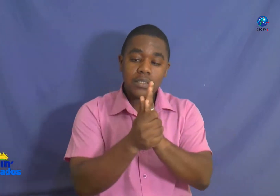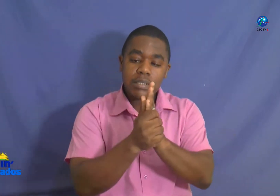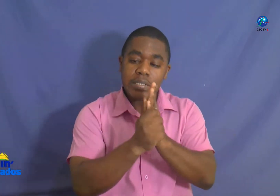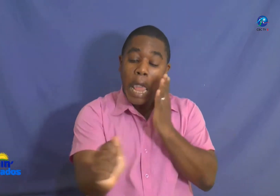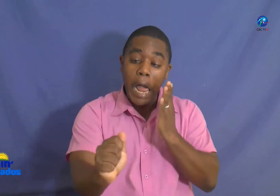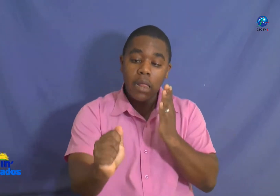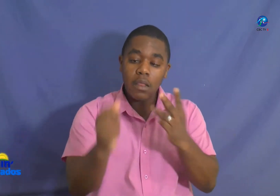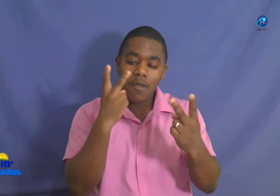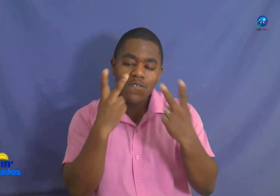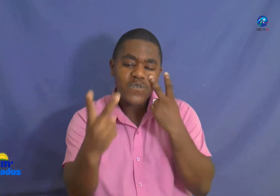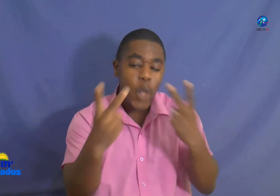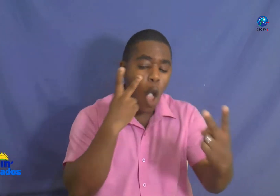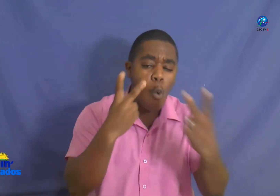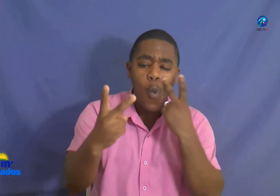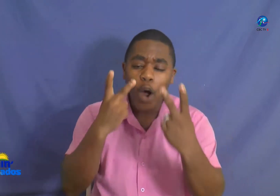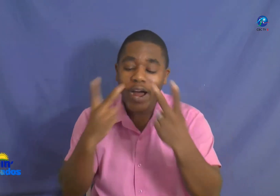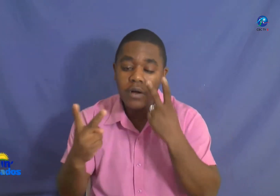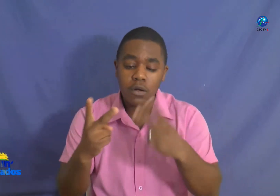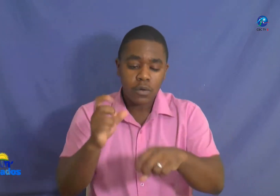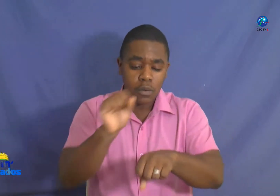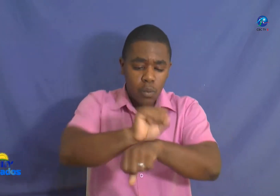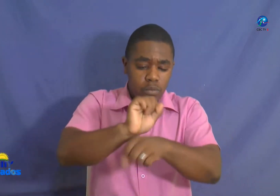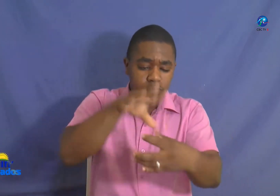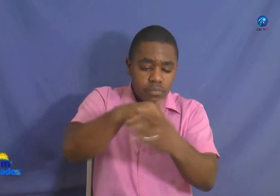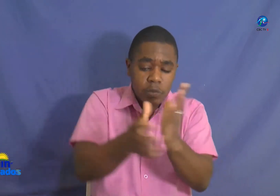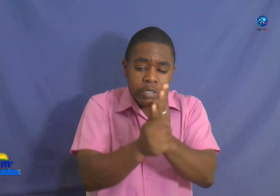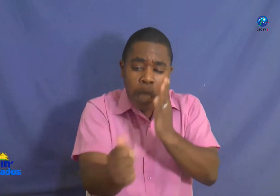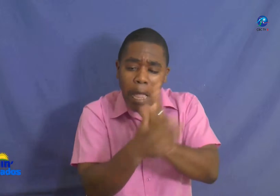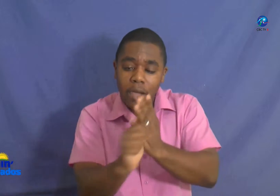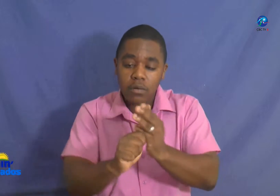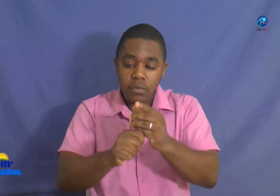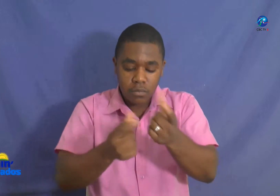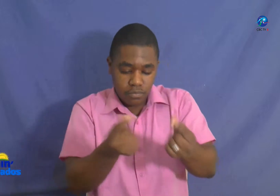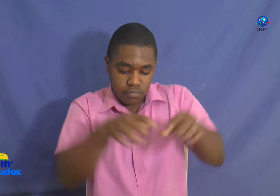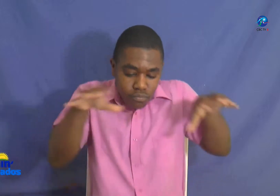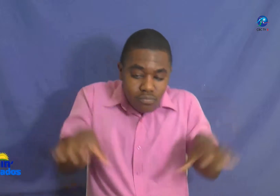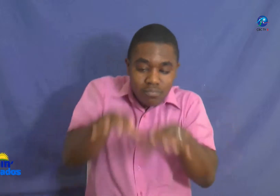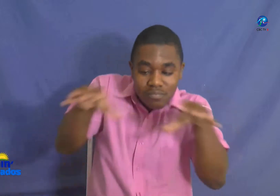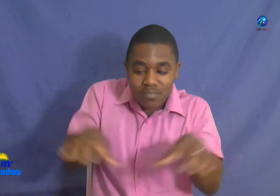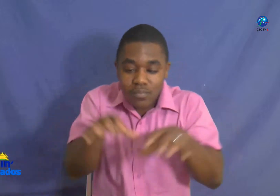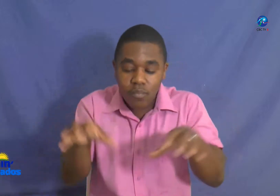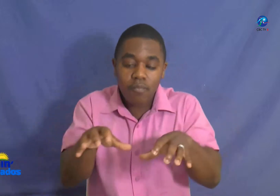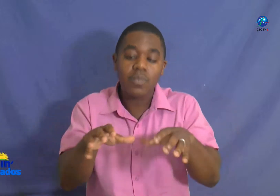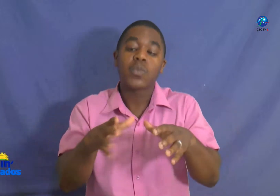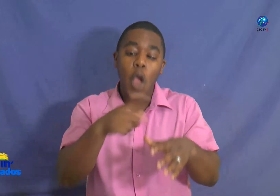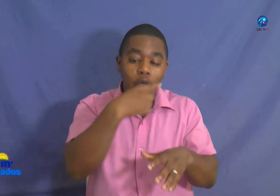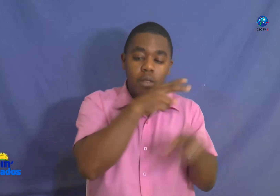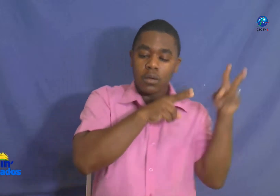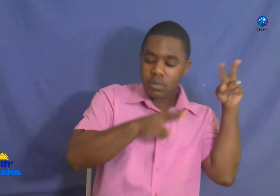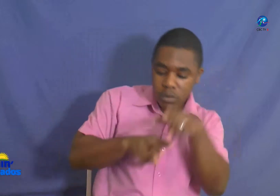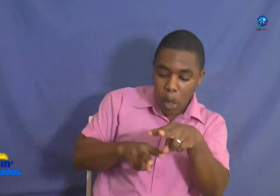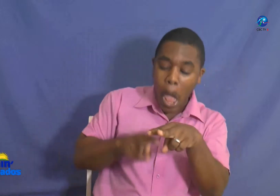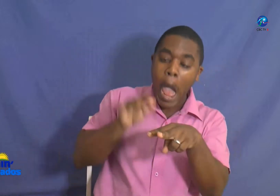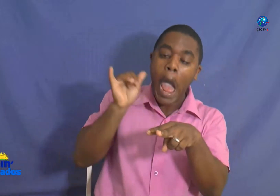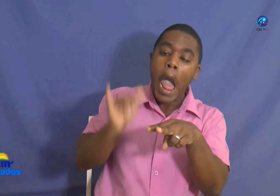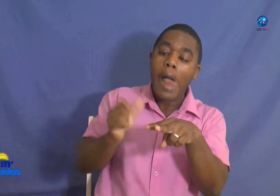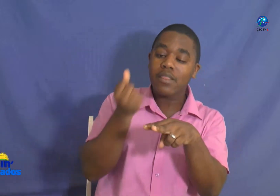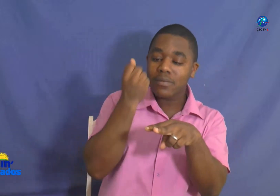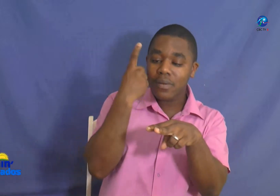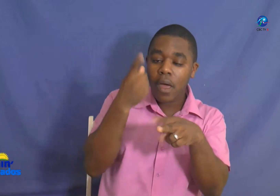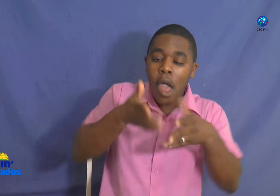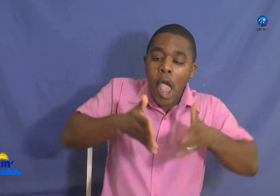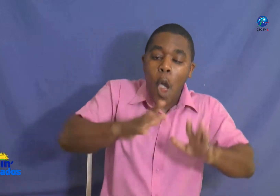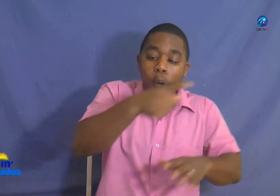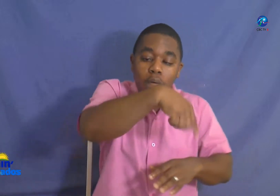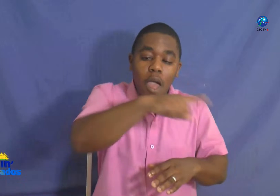involved. We use our eyes. We have skills. We're very visual. And we work so much. There's so much that we can